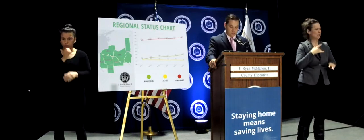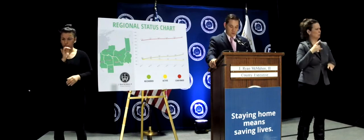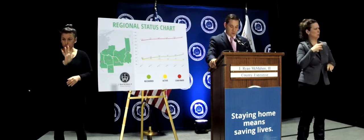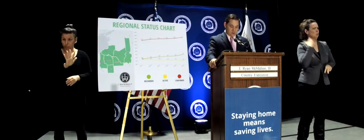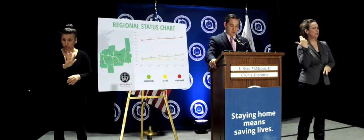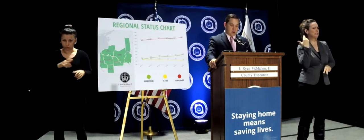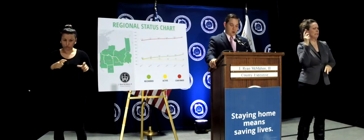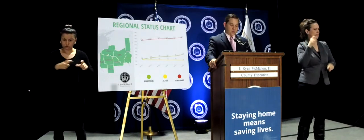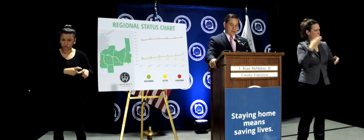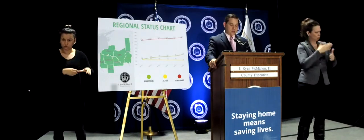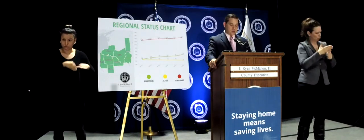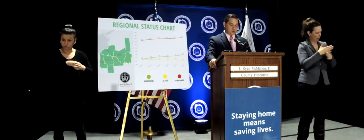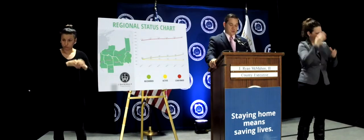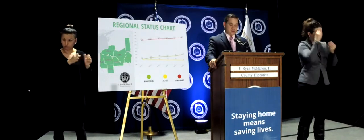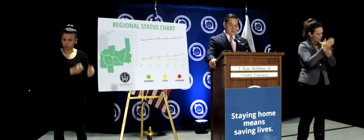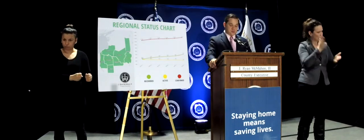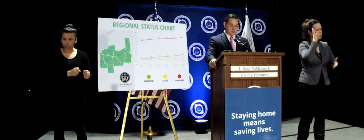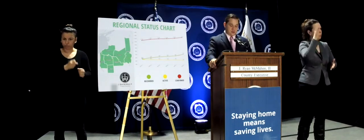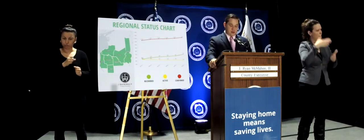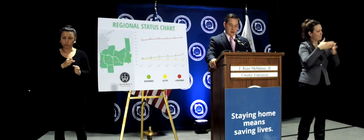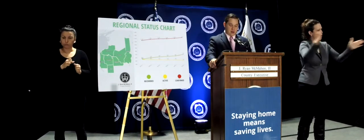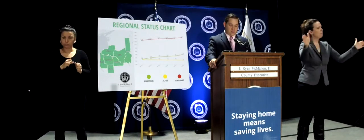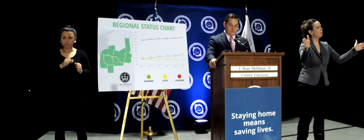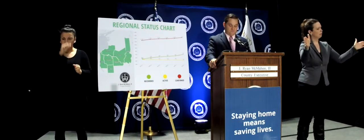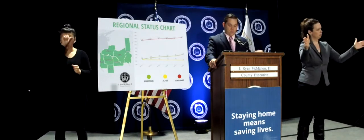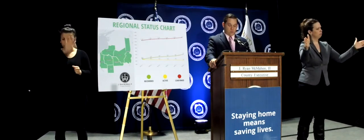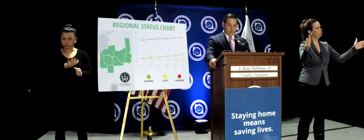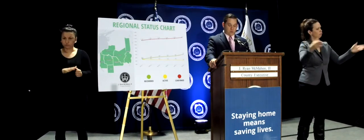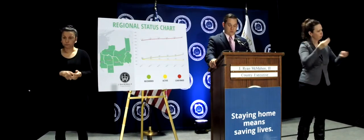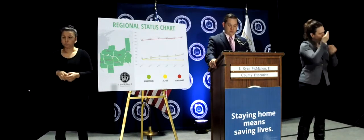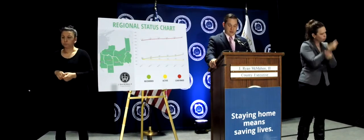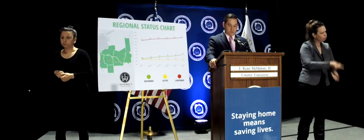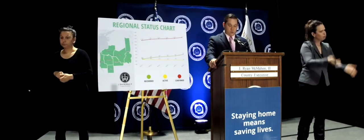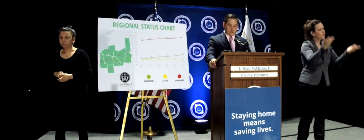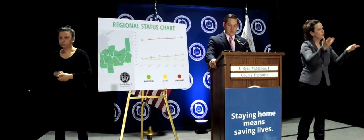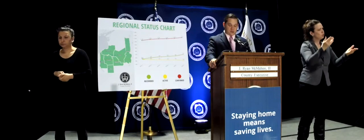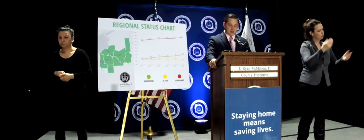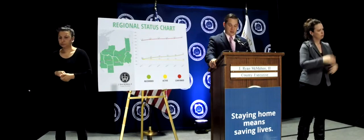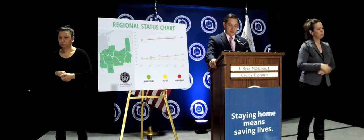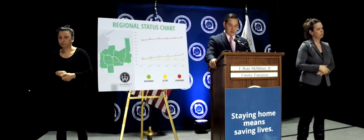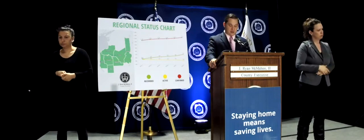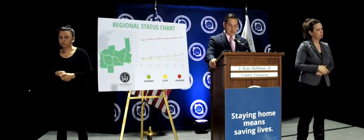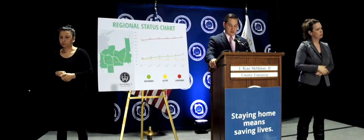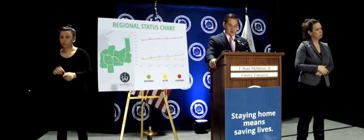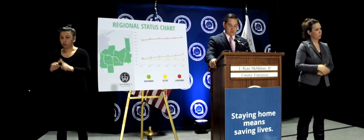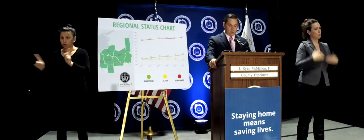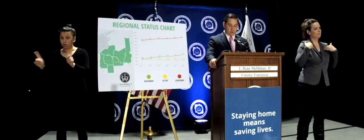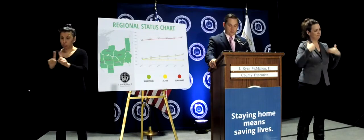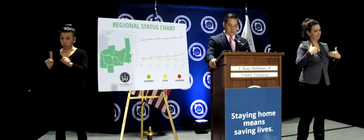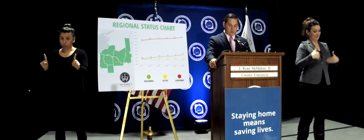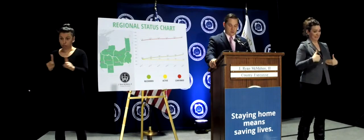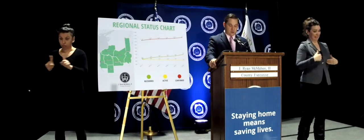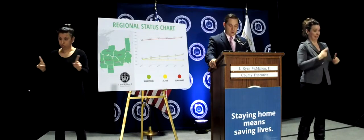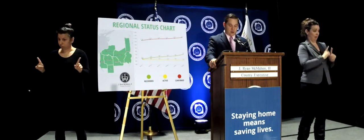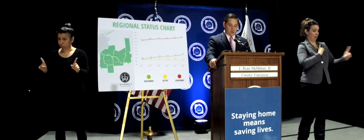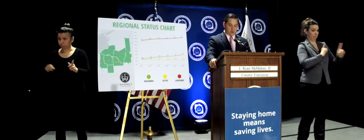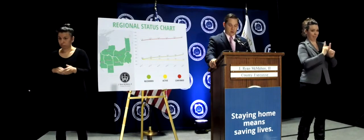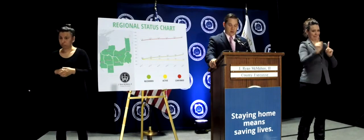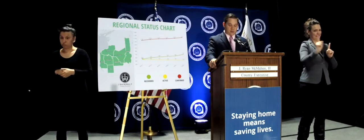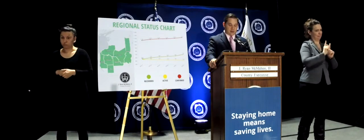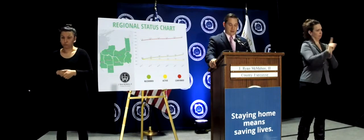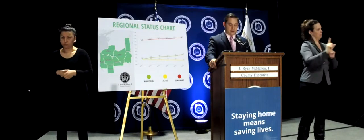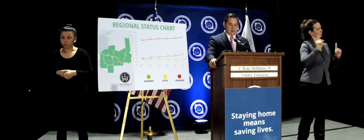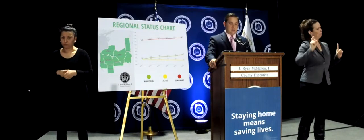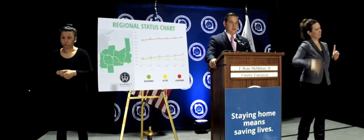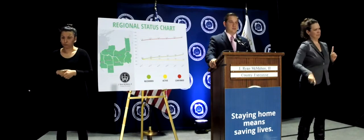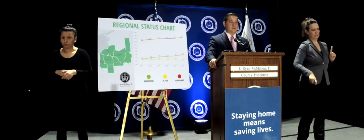facts. Related to social distancing, we went over some data points yesterday. I think it's important to